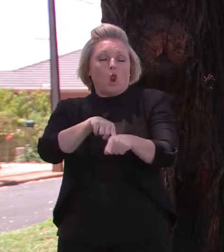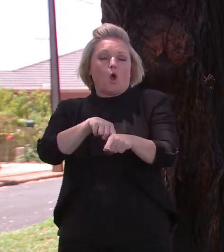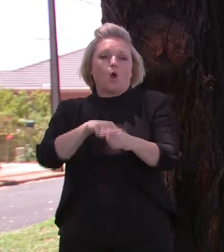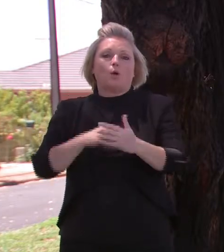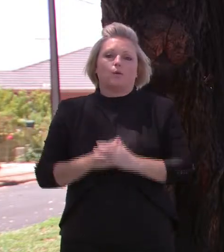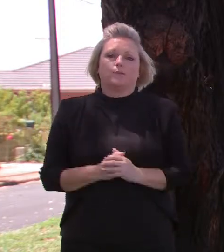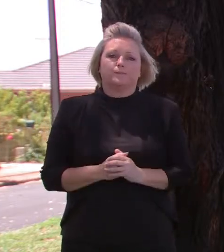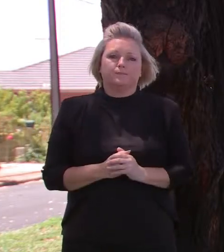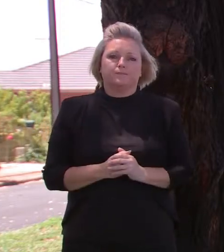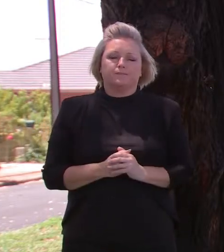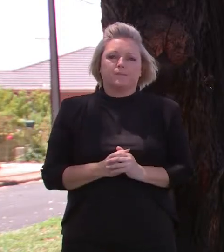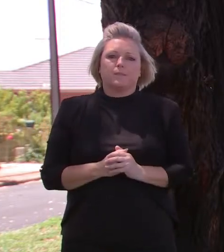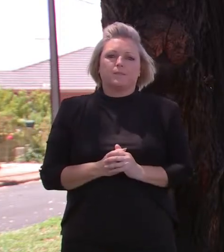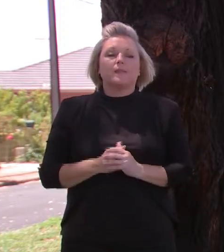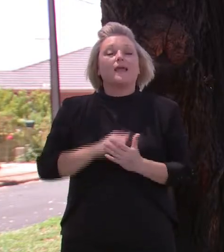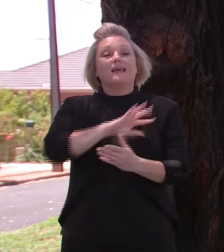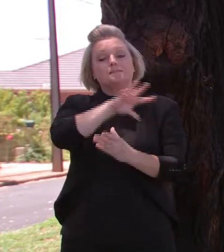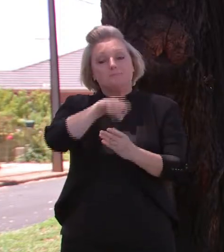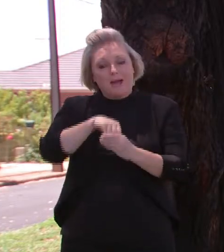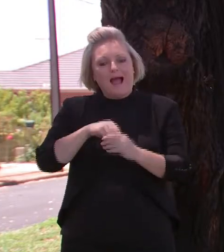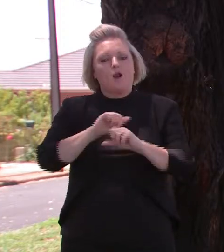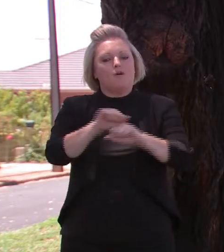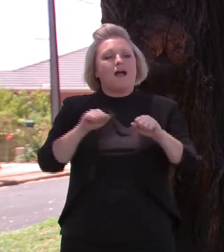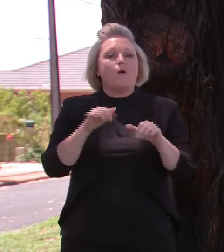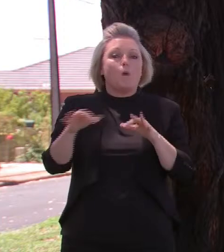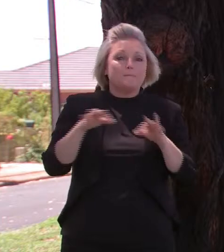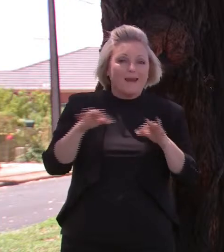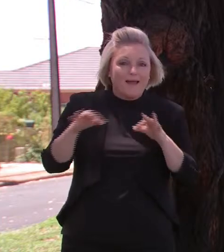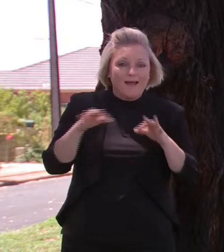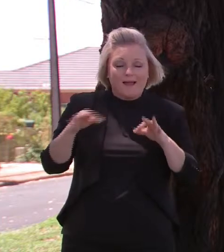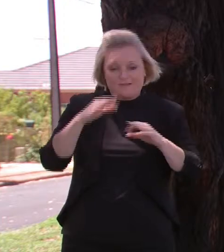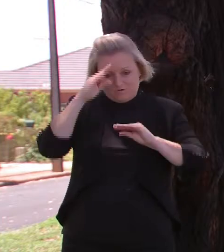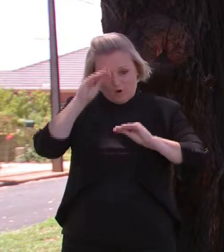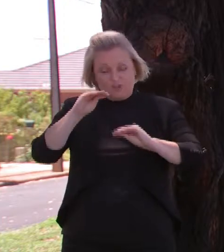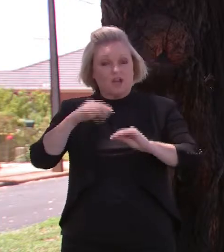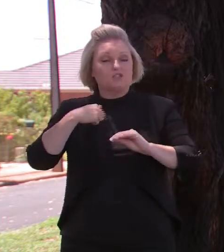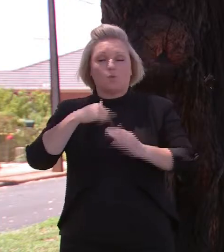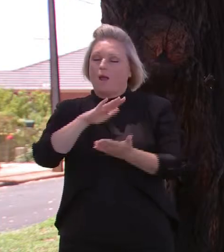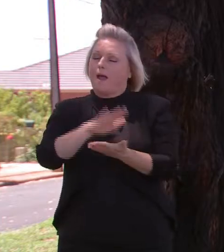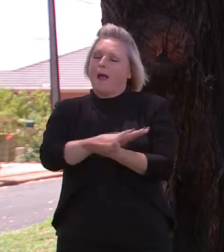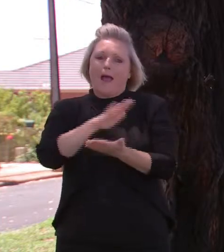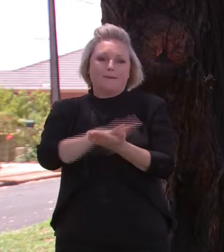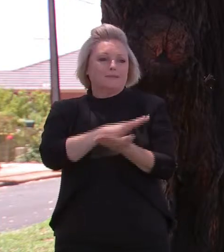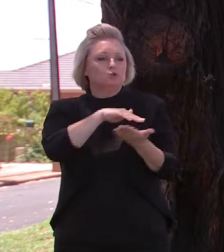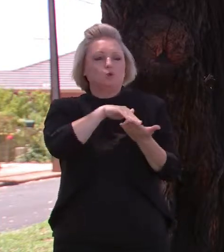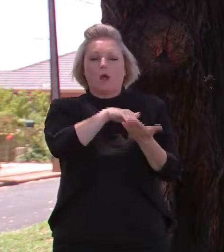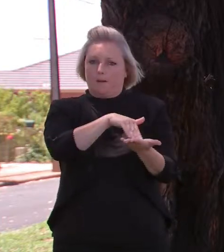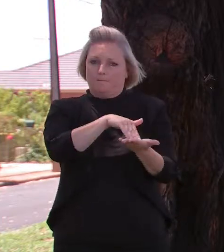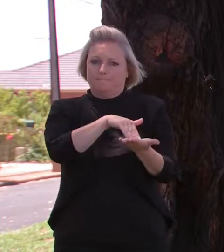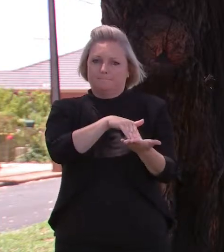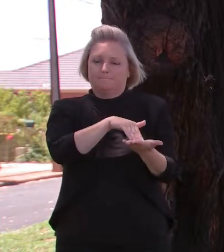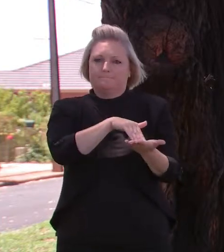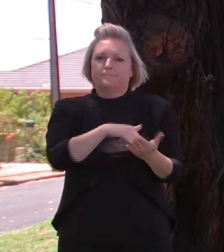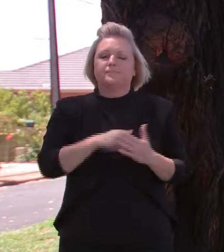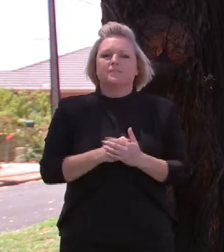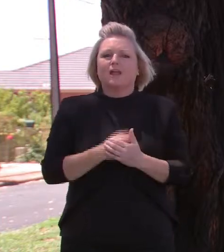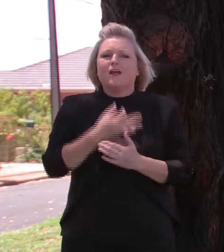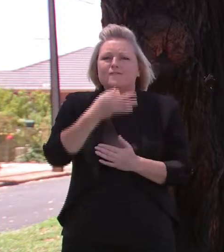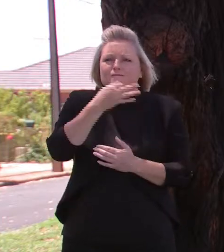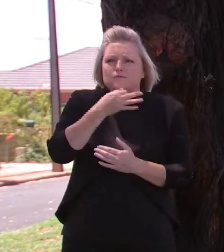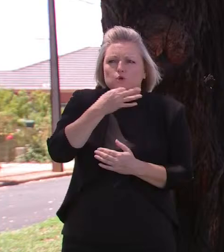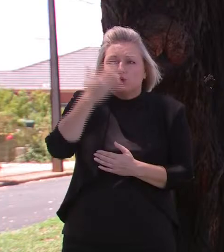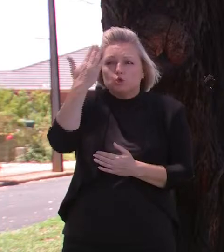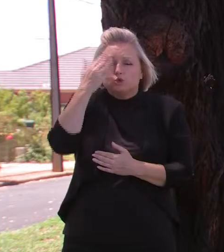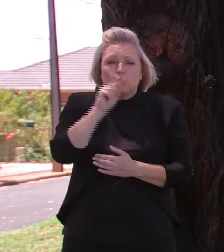part of the overall scheme in terms of education. We're happy to help out in this instance. I think the small number of schools that don't have